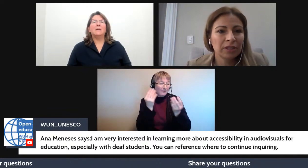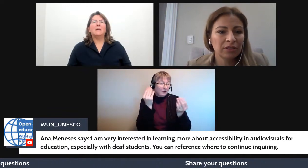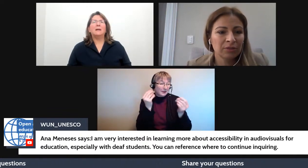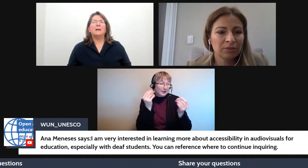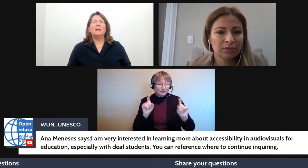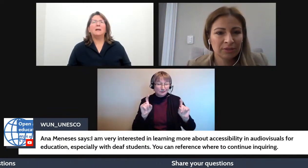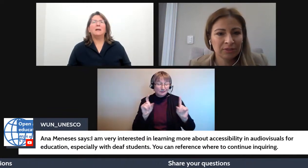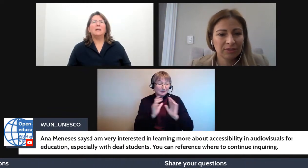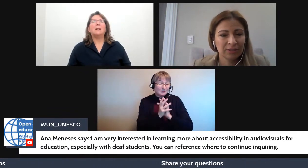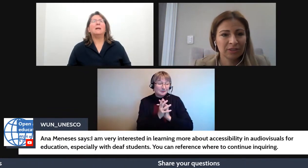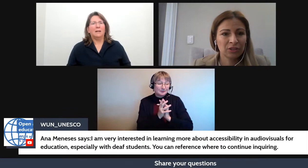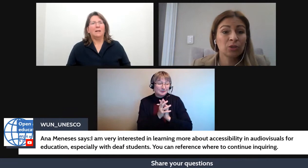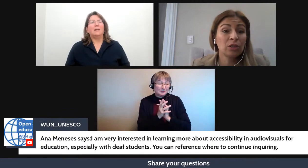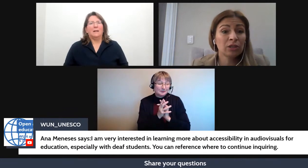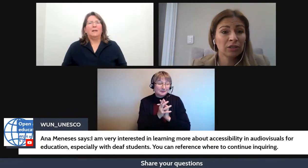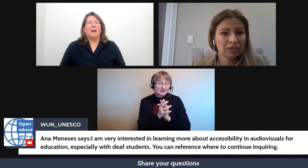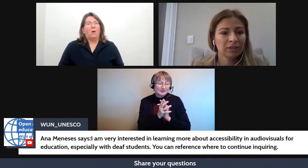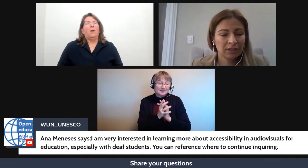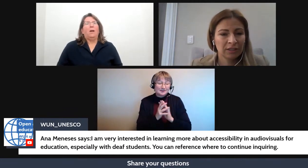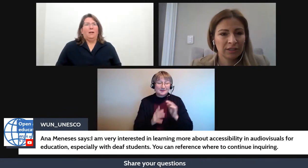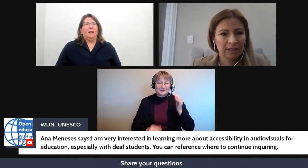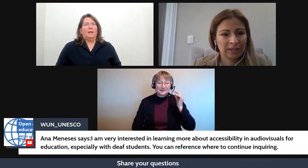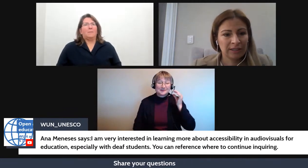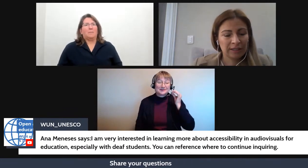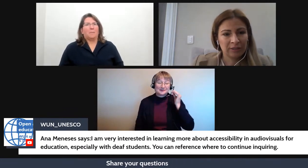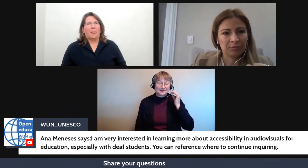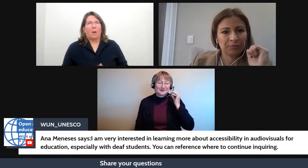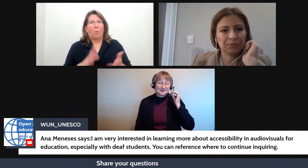recommend where to look?